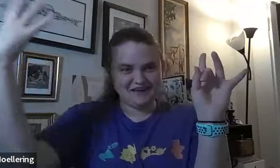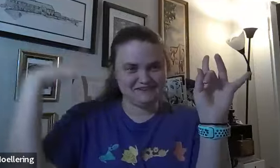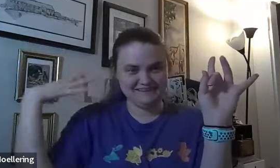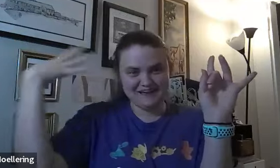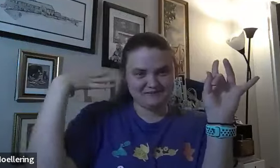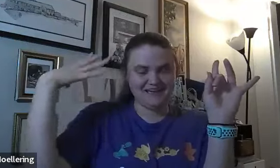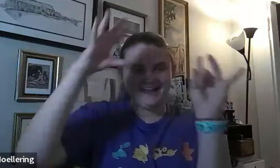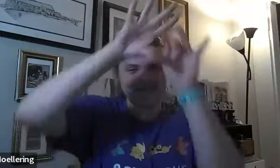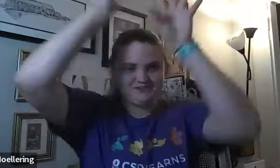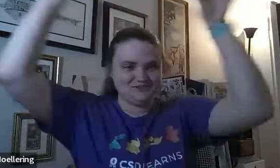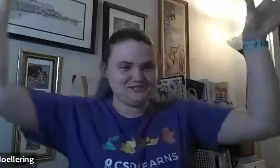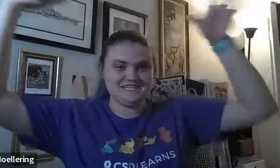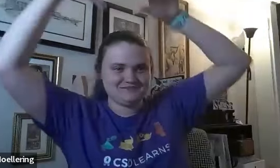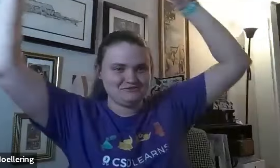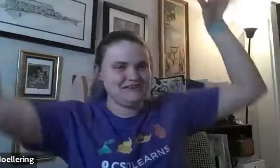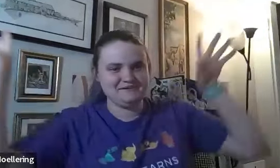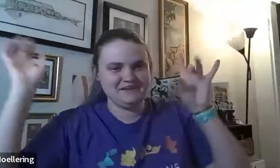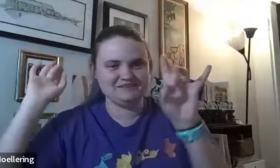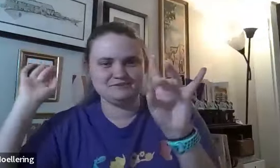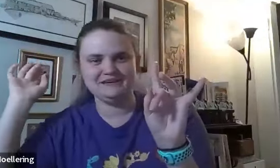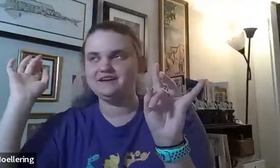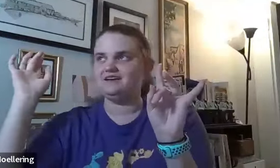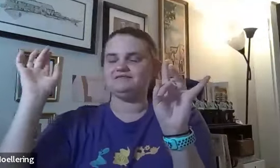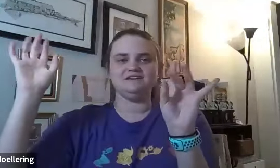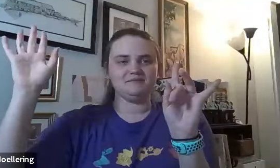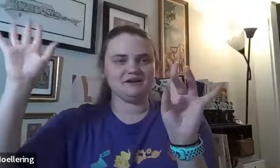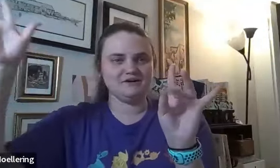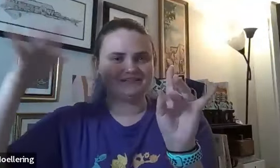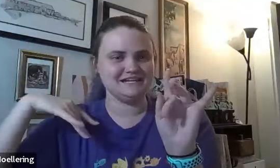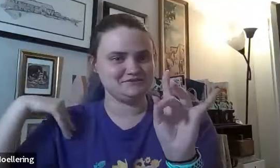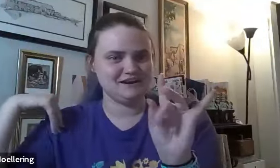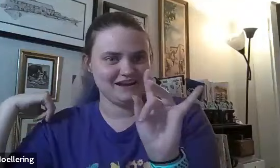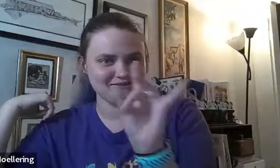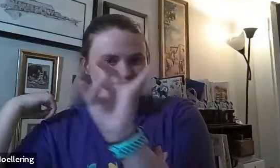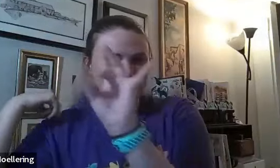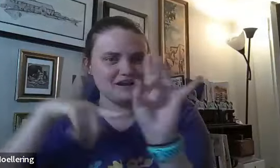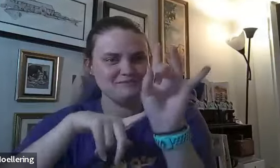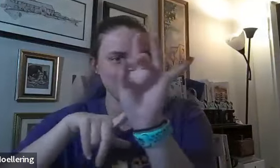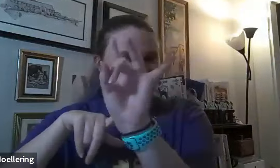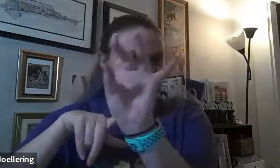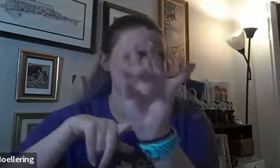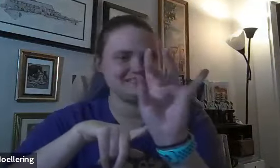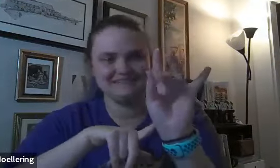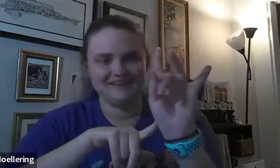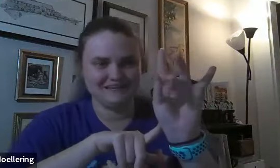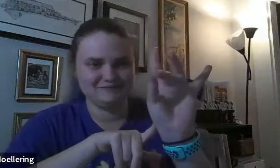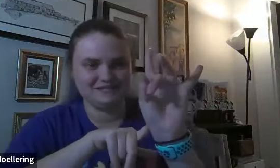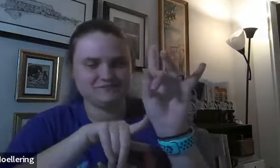having a light on me. I have usually just natural light coming out. So I'm like, I feel like I'm like on the stage right now. So I'm trying to put like in the best lighting place for